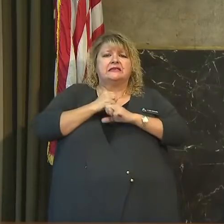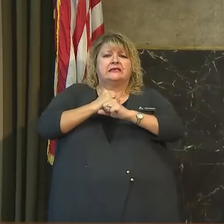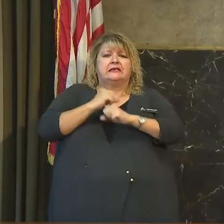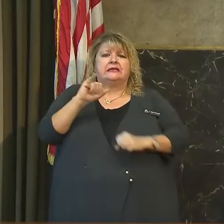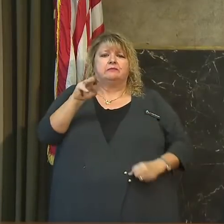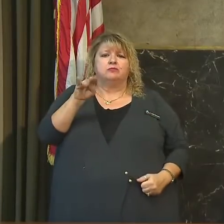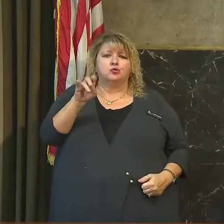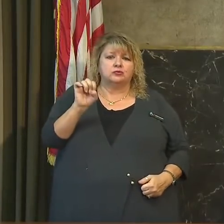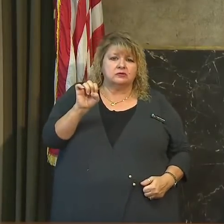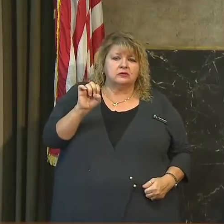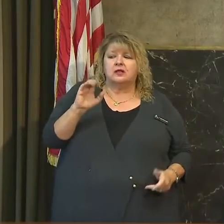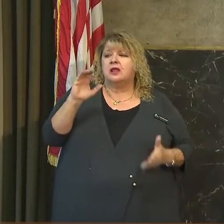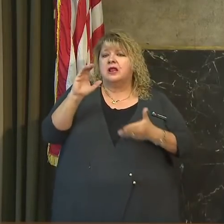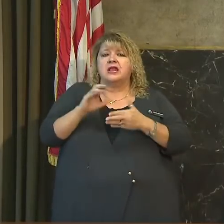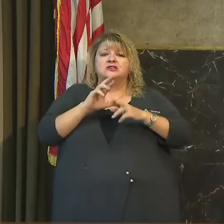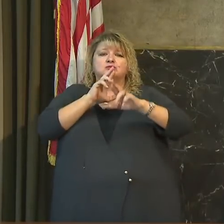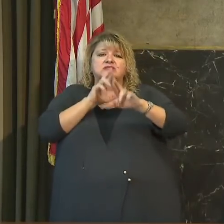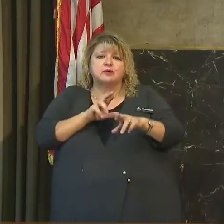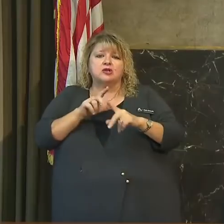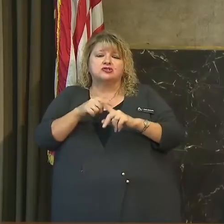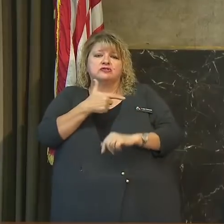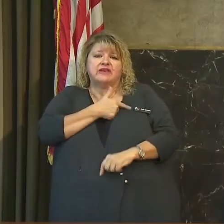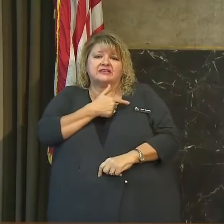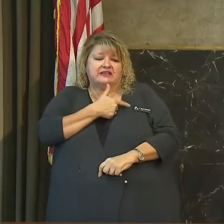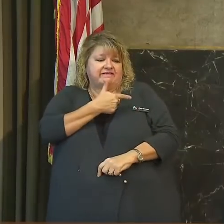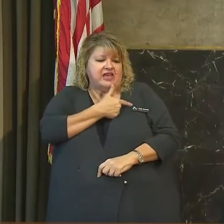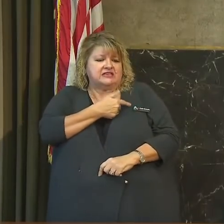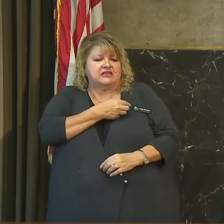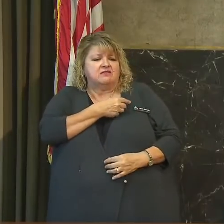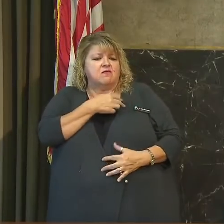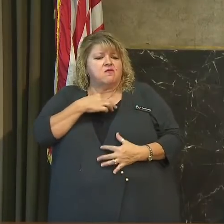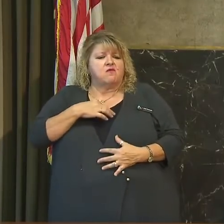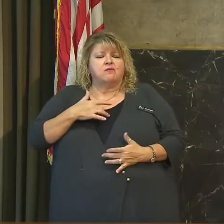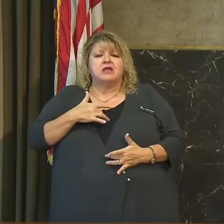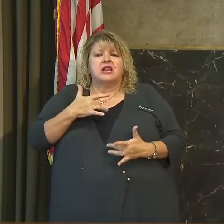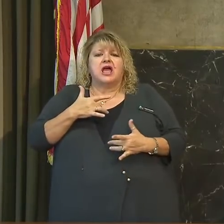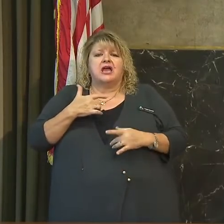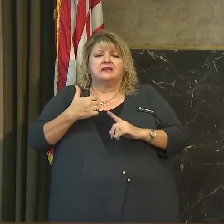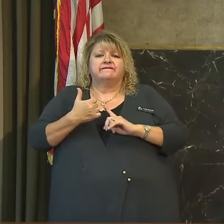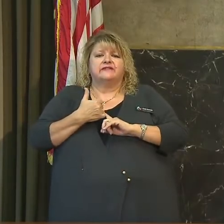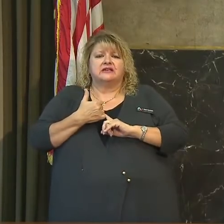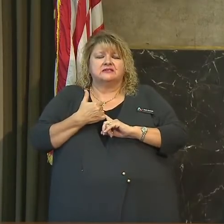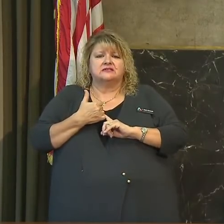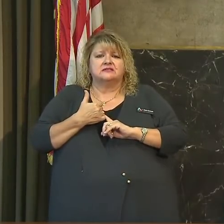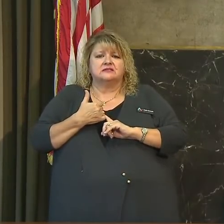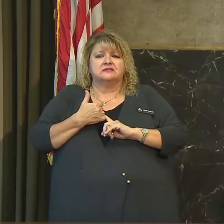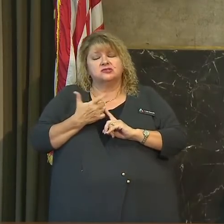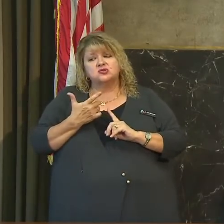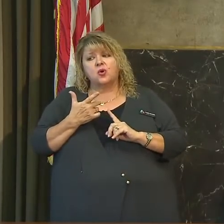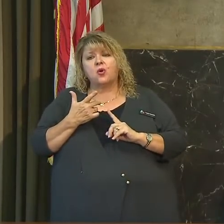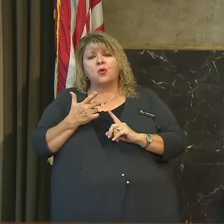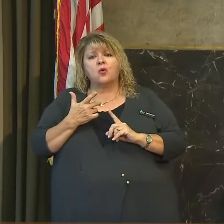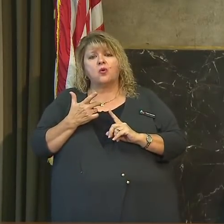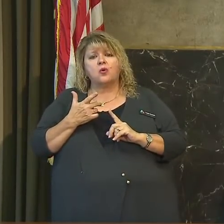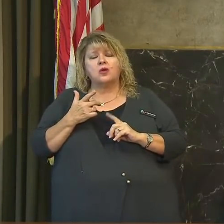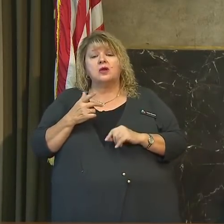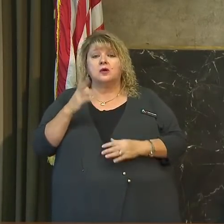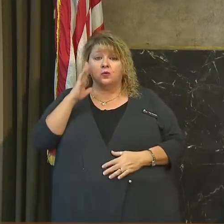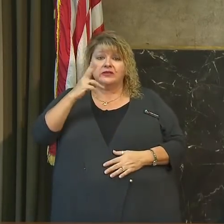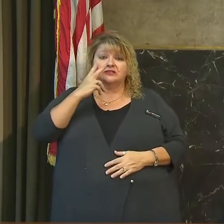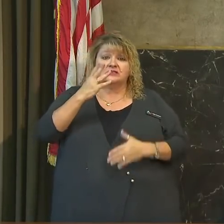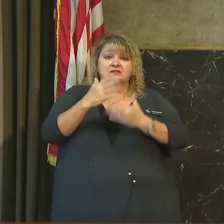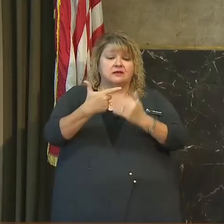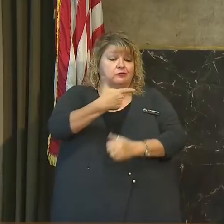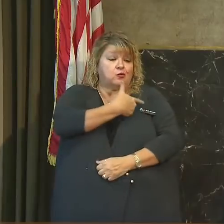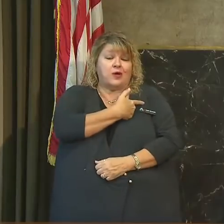certainly they're not as able to fight off a serious infection. We will see breakthrough cases. There is absolutely